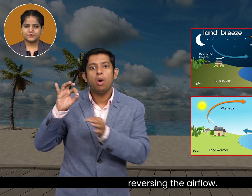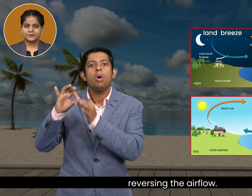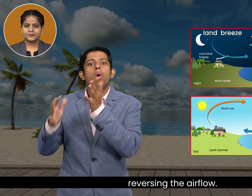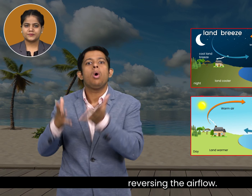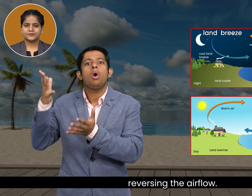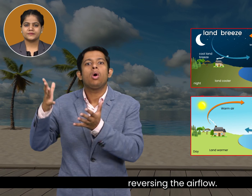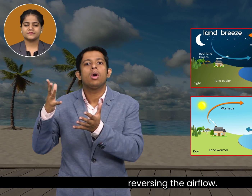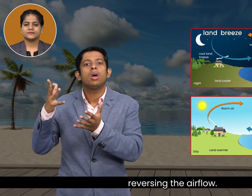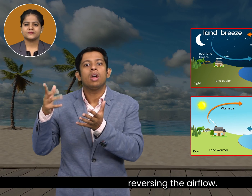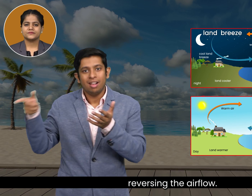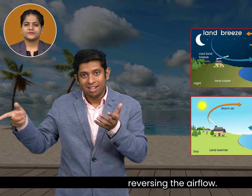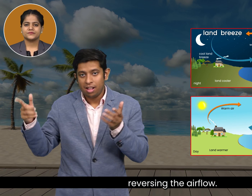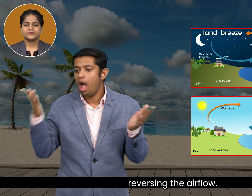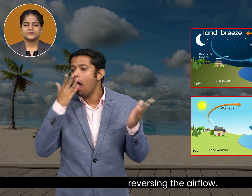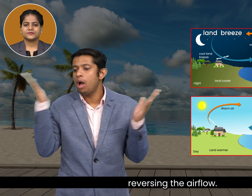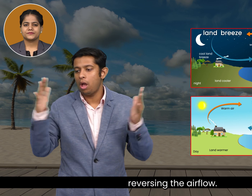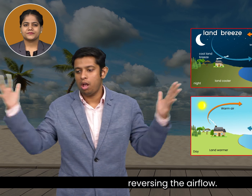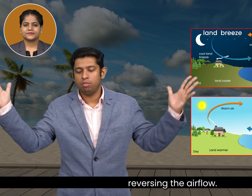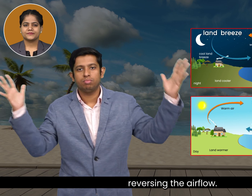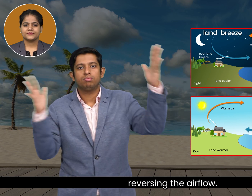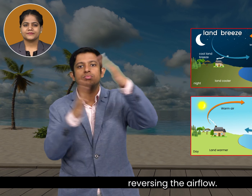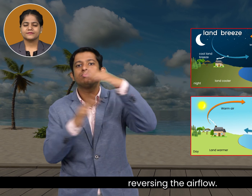airflow.